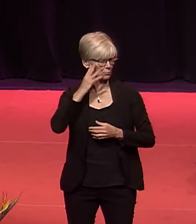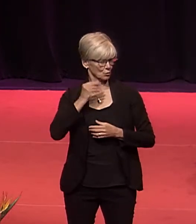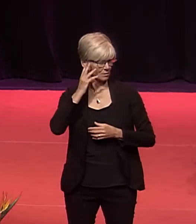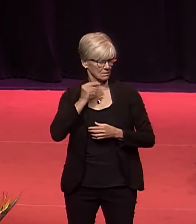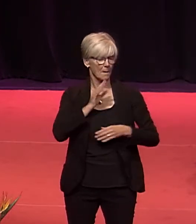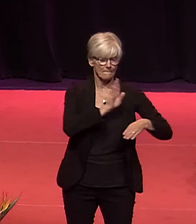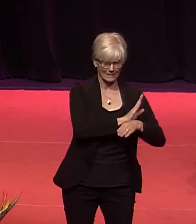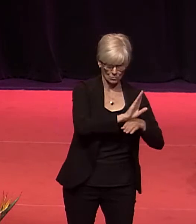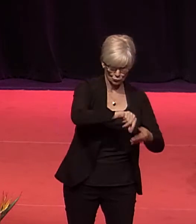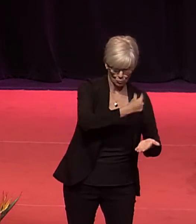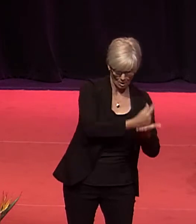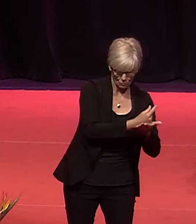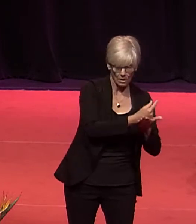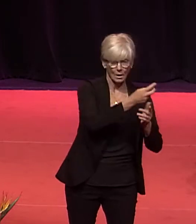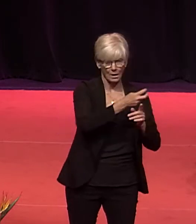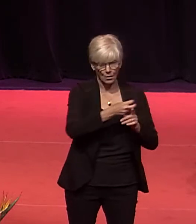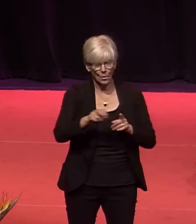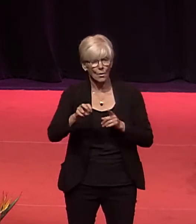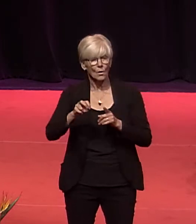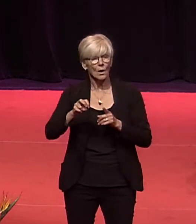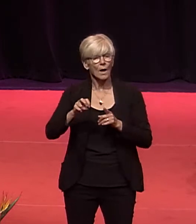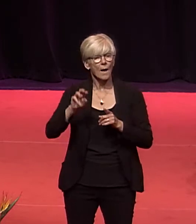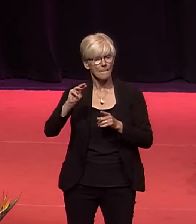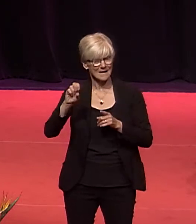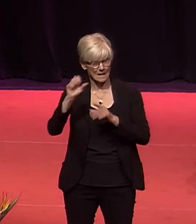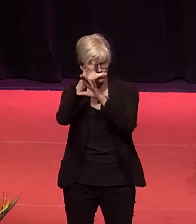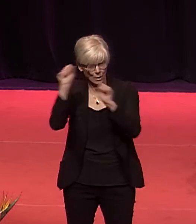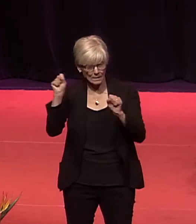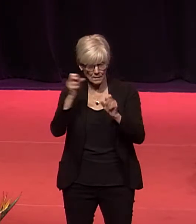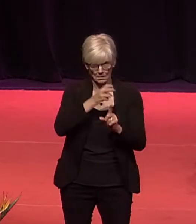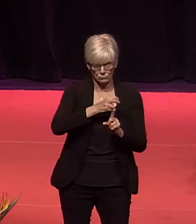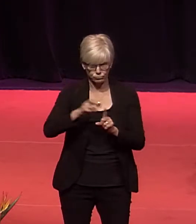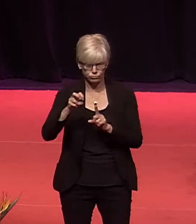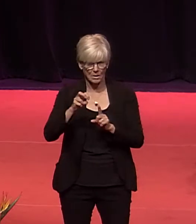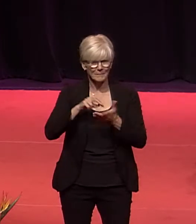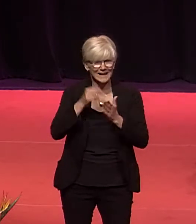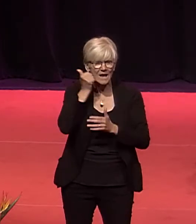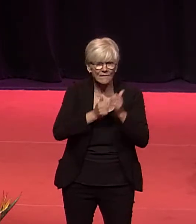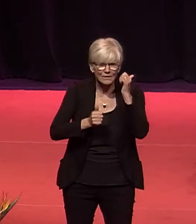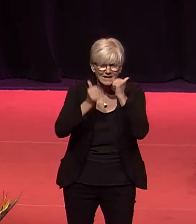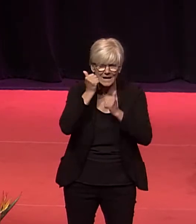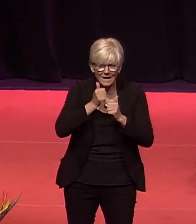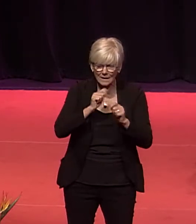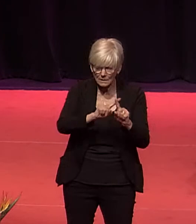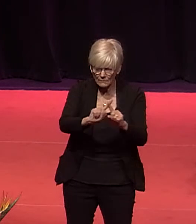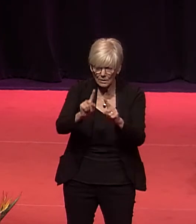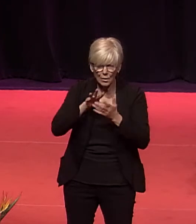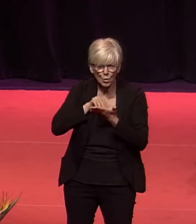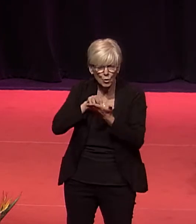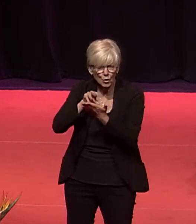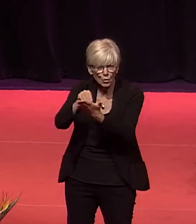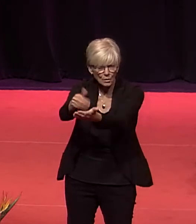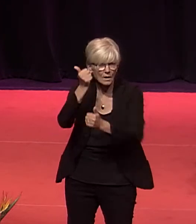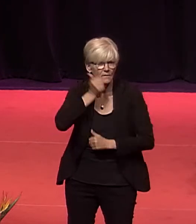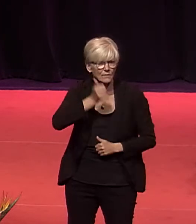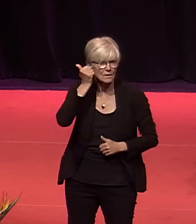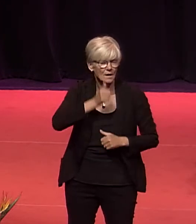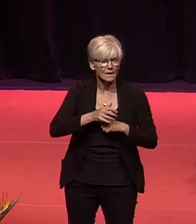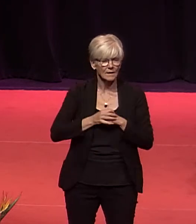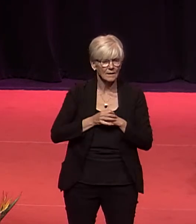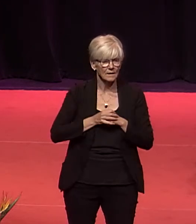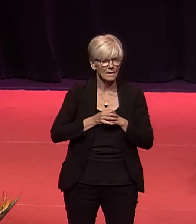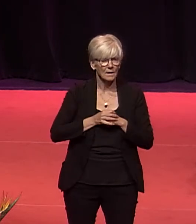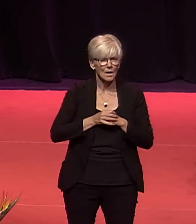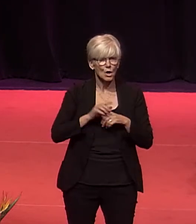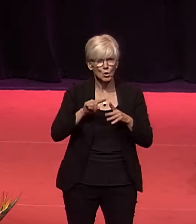business graduate to my current role as the president of the MSA, every day is different and of different learning experiences. Whether you are beginning